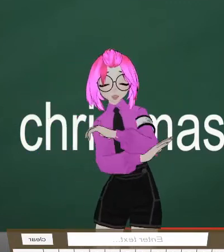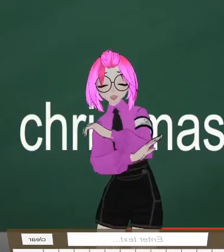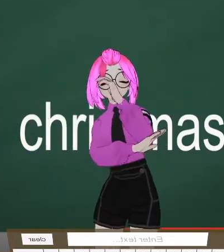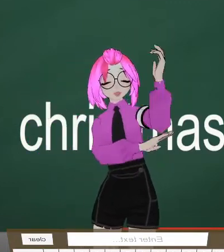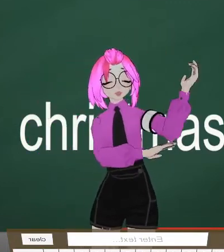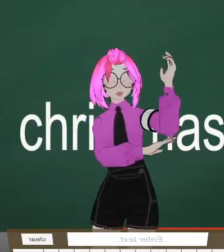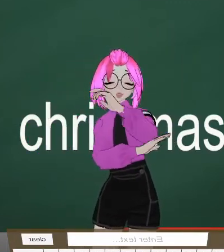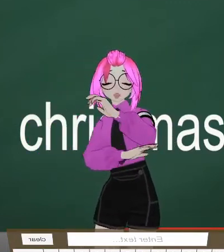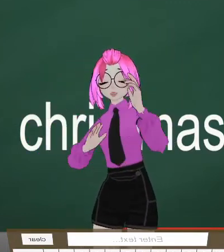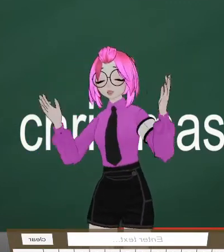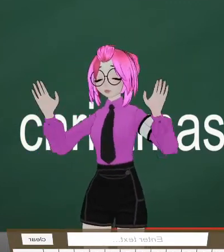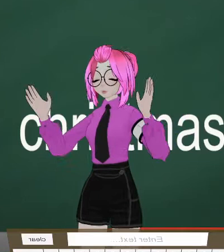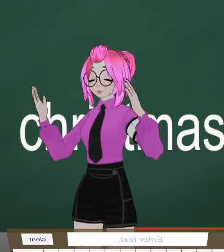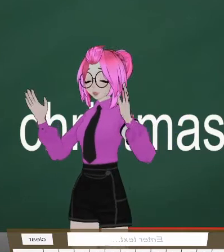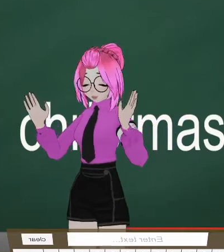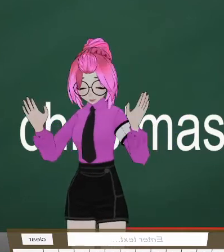it's christmas yay christmas